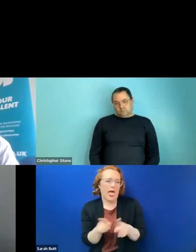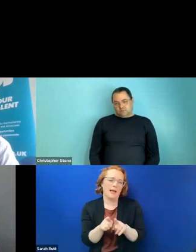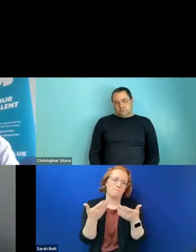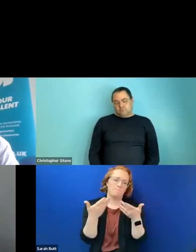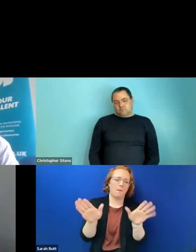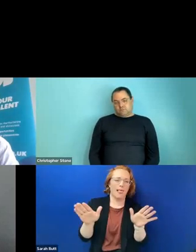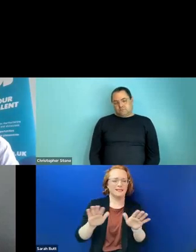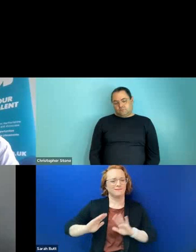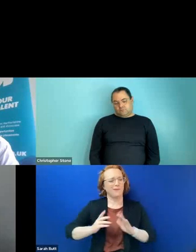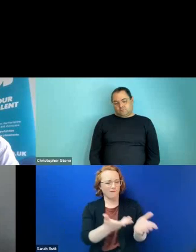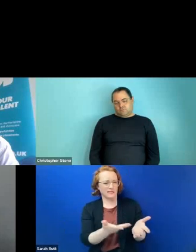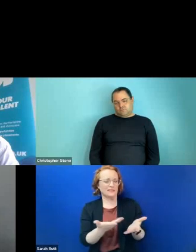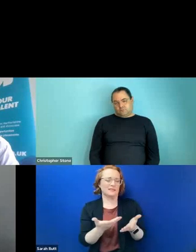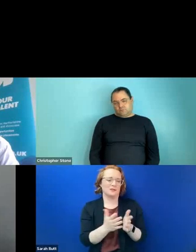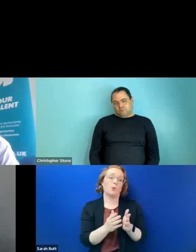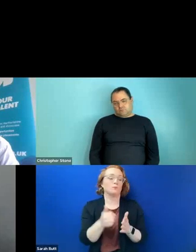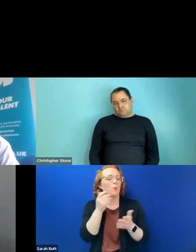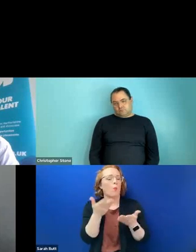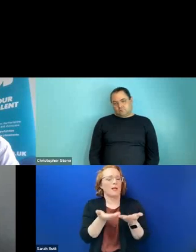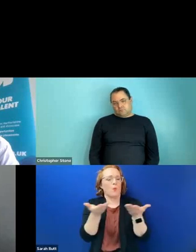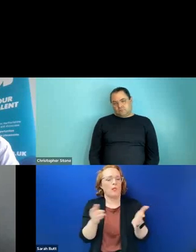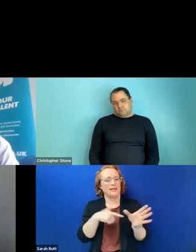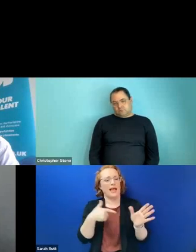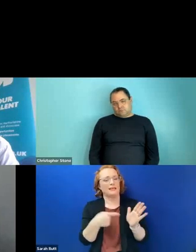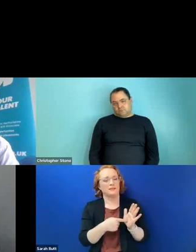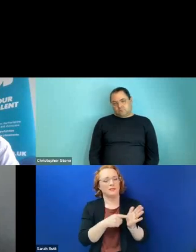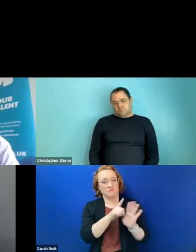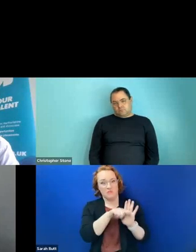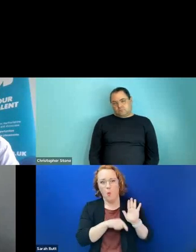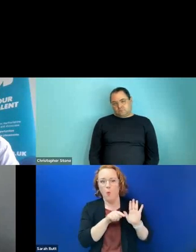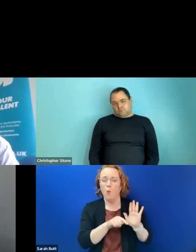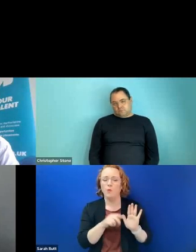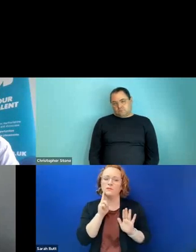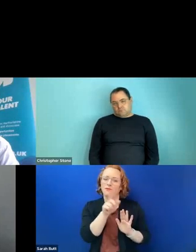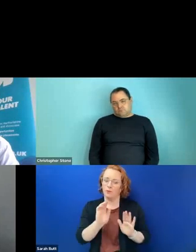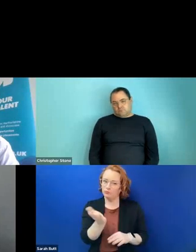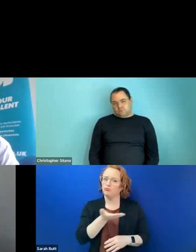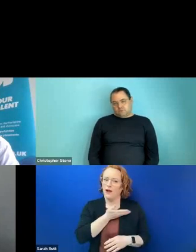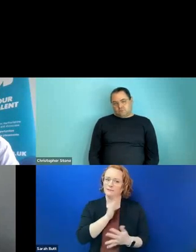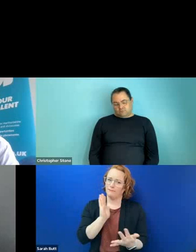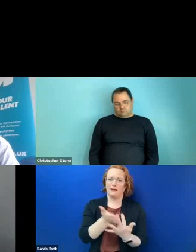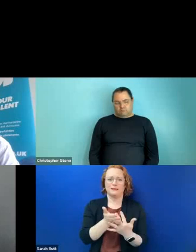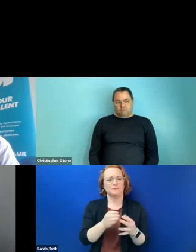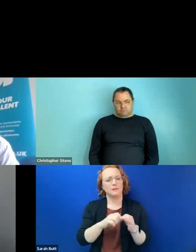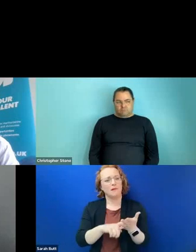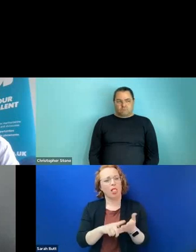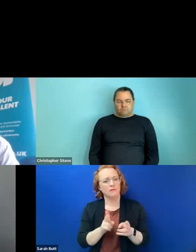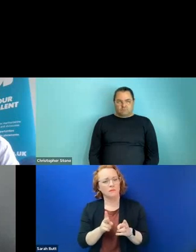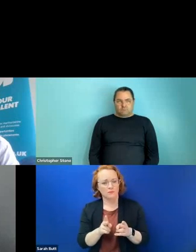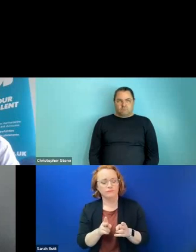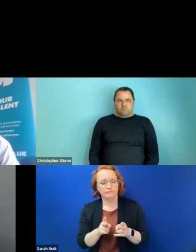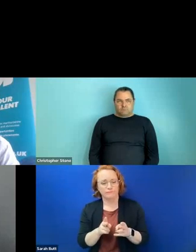services. So under the Equality Act, deaf people have a right to interpreting, to a BSL interpreter, to have